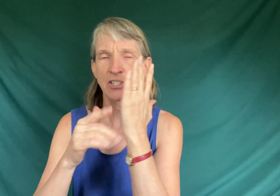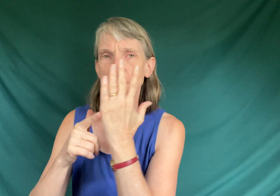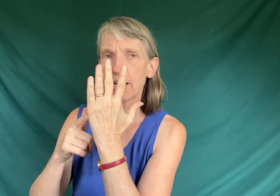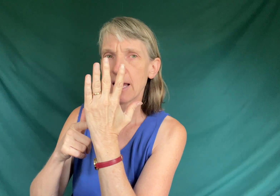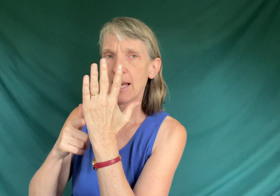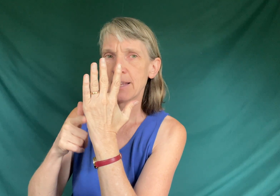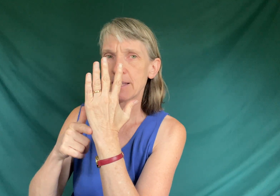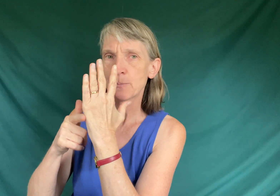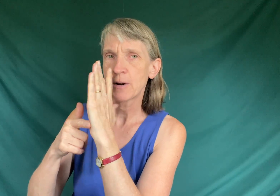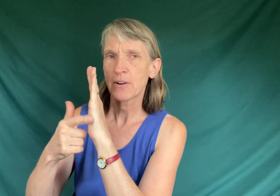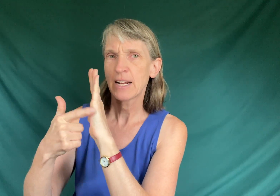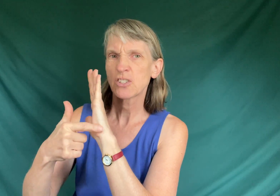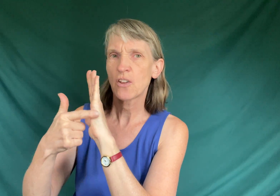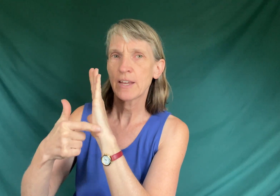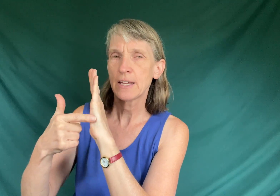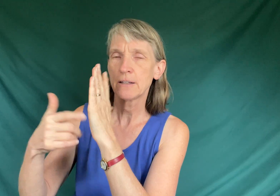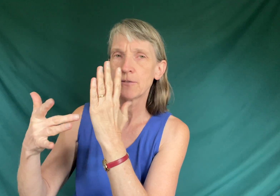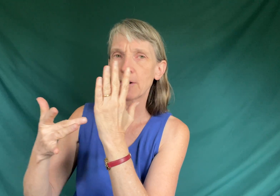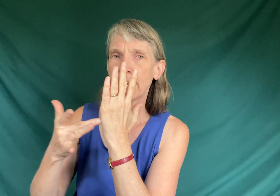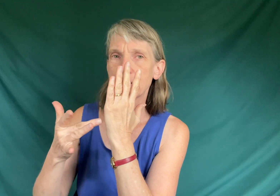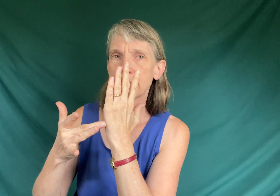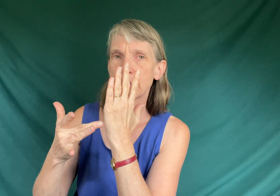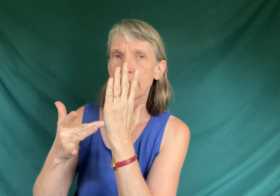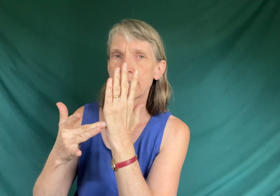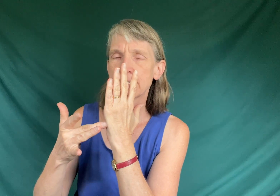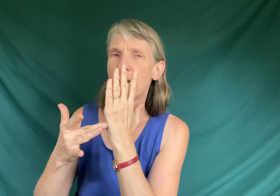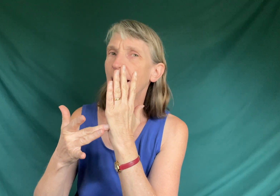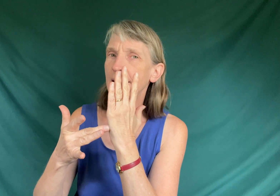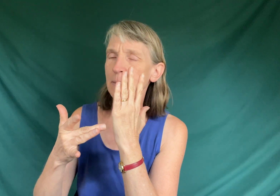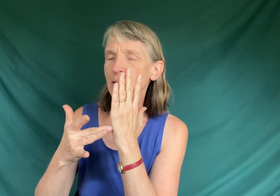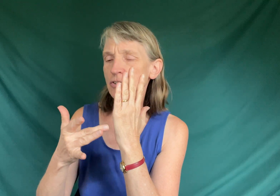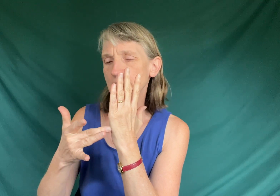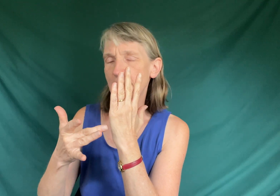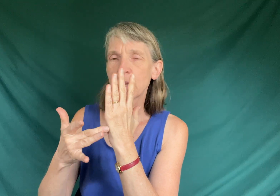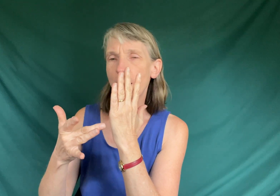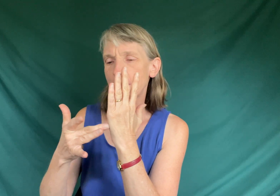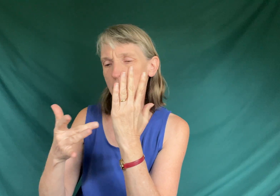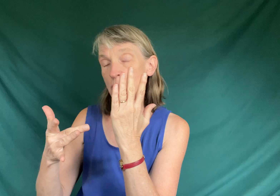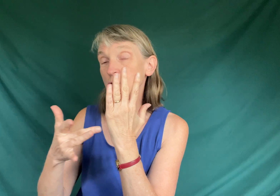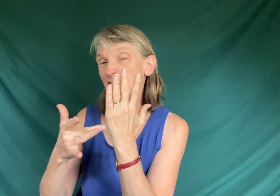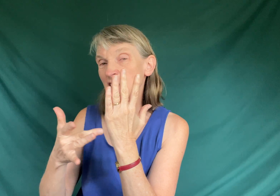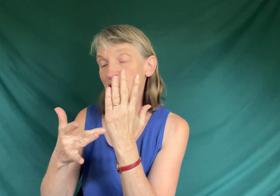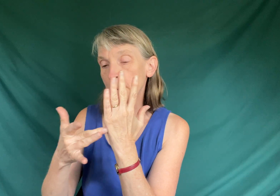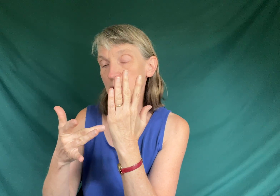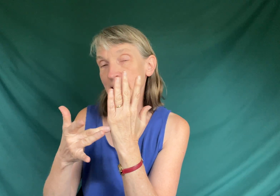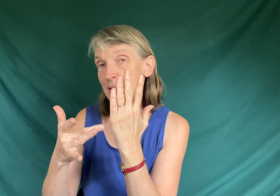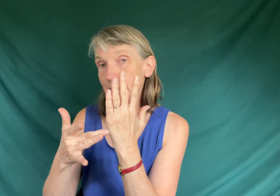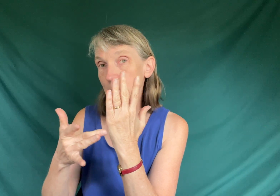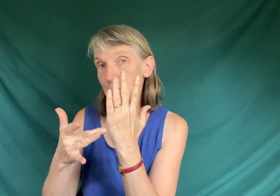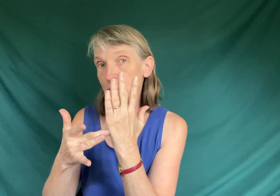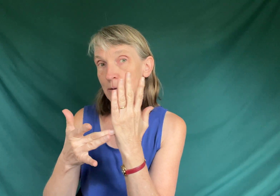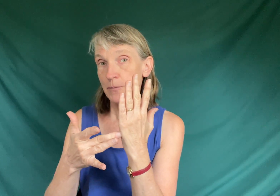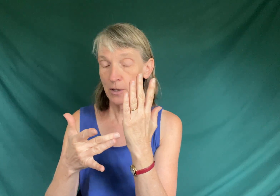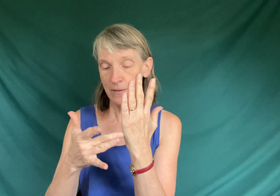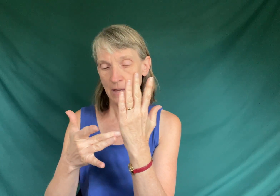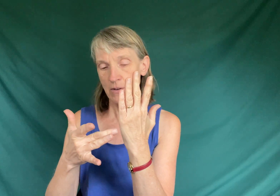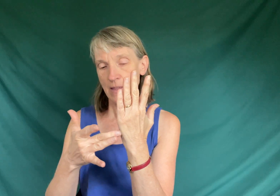touching this part of your hand. It's called the heel of your hand, like this. And I'm not sure exactly why, but it sort of does look like plugging in a computer. You can think of it that